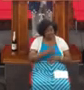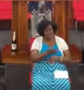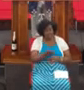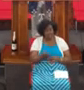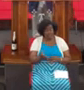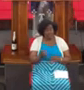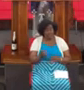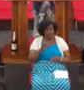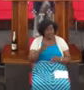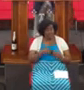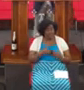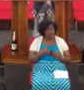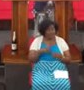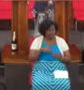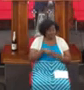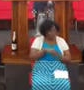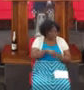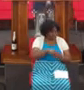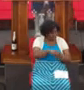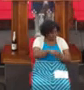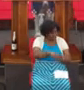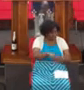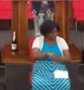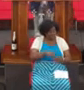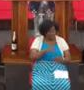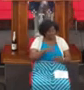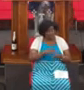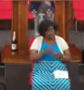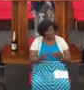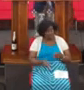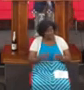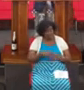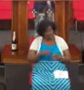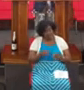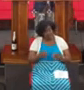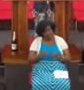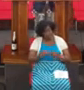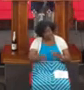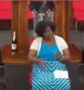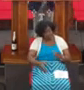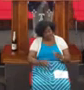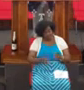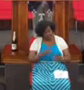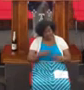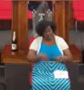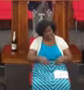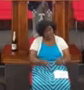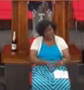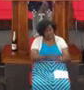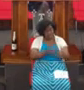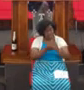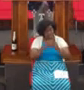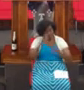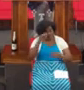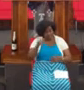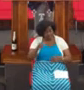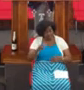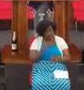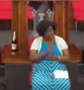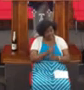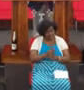will have an ass or an oxen fall into the ditch and will not go and pull him out,